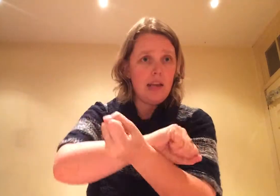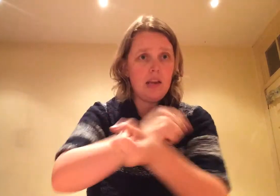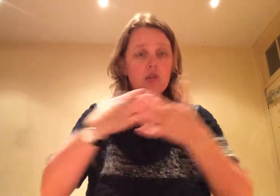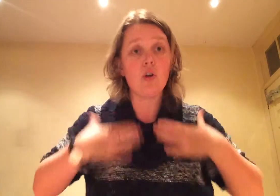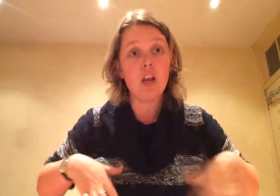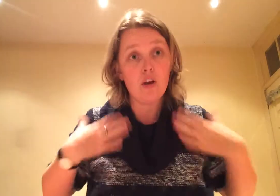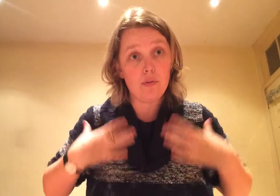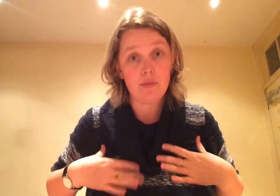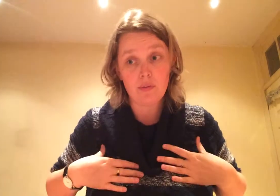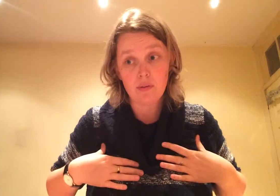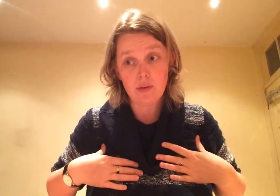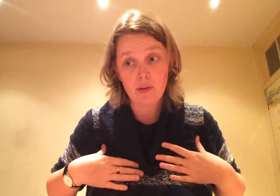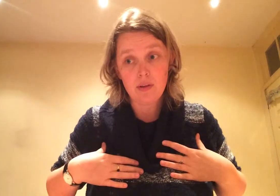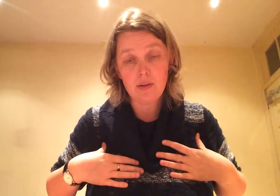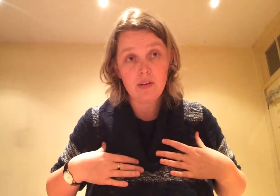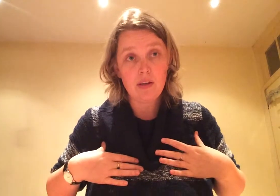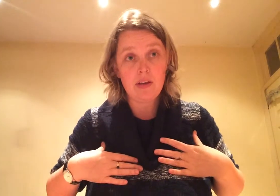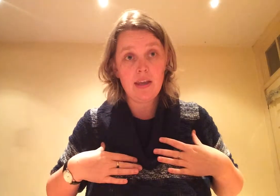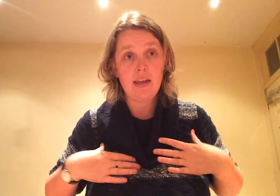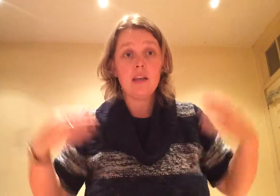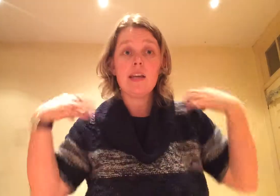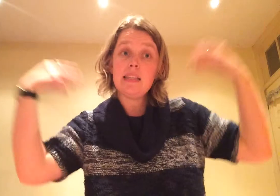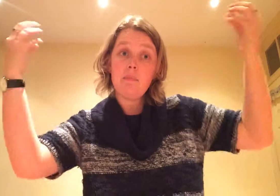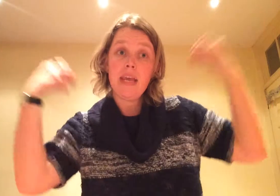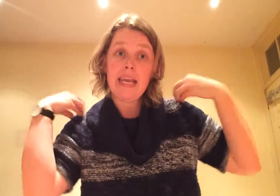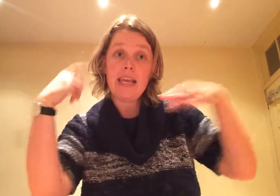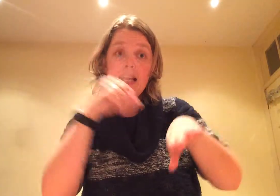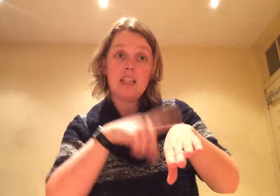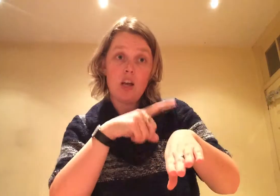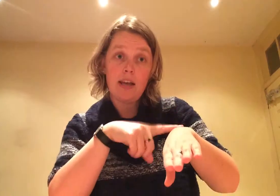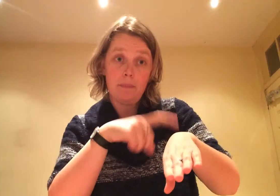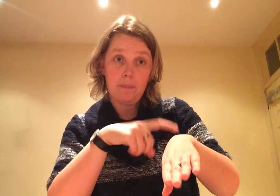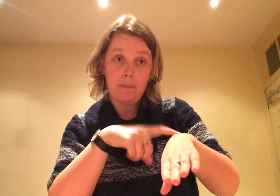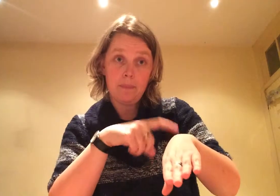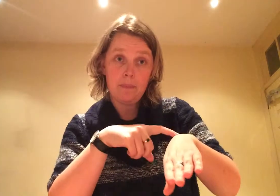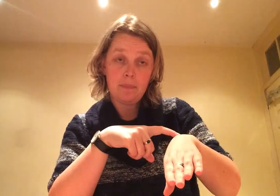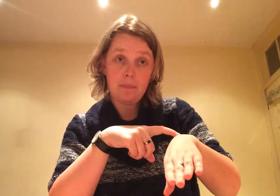Change your clothes. Okay, it's PE time.